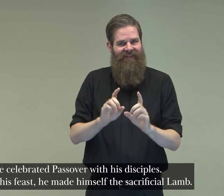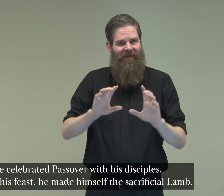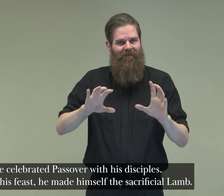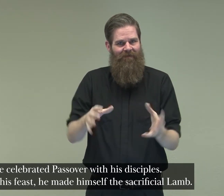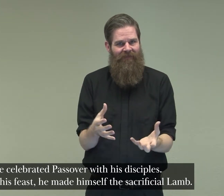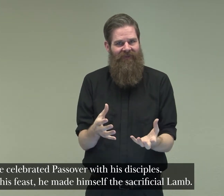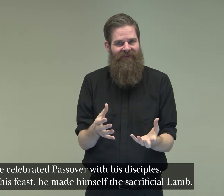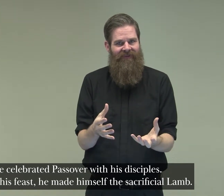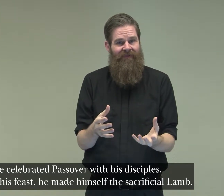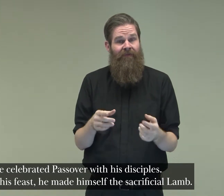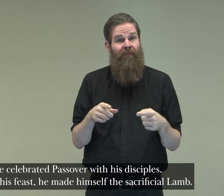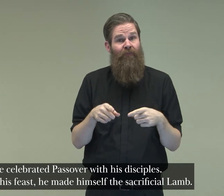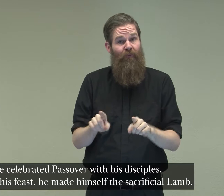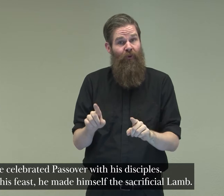lamb.